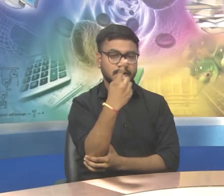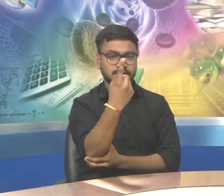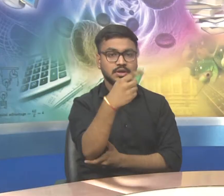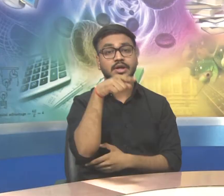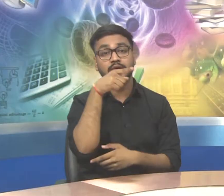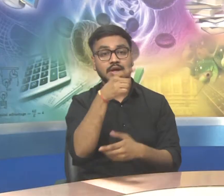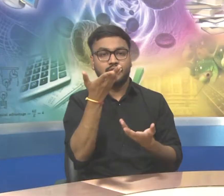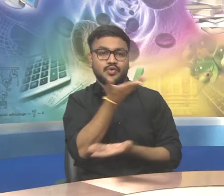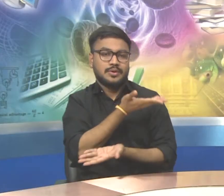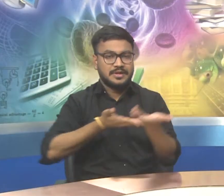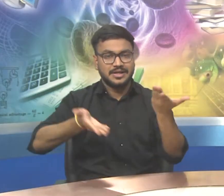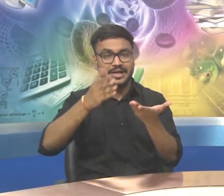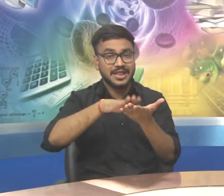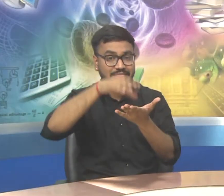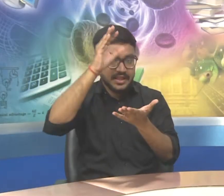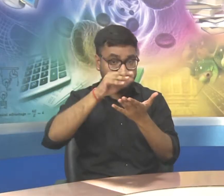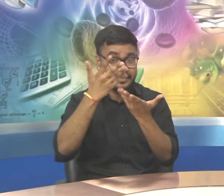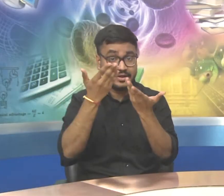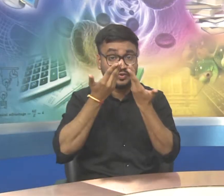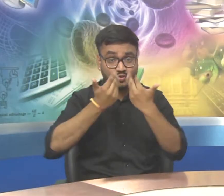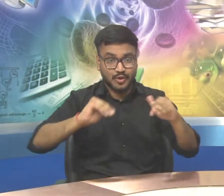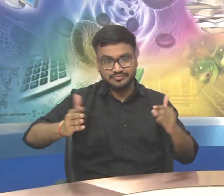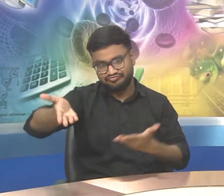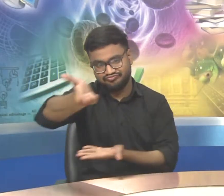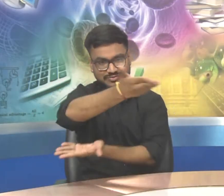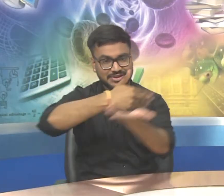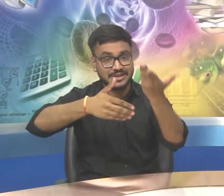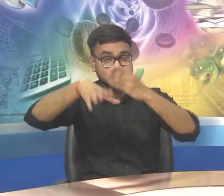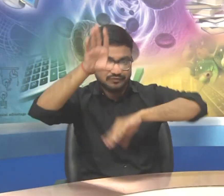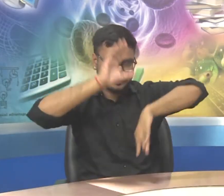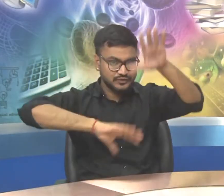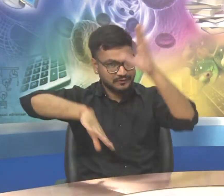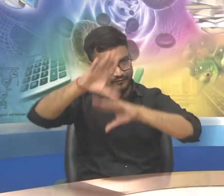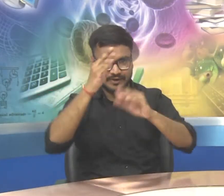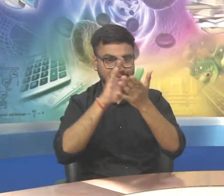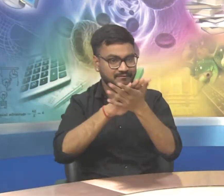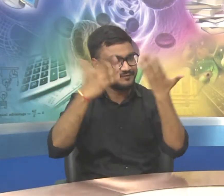Learning outcomes. First, after studying this lesson,